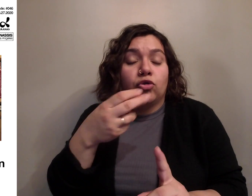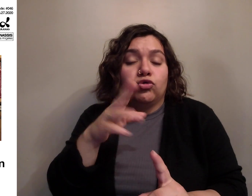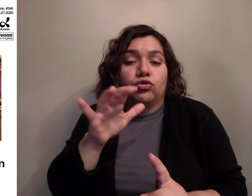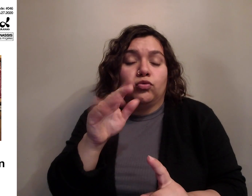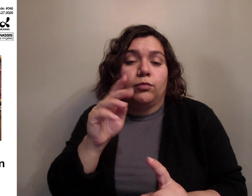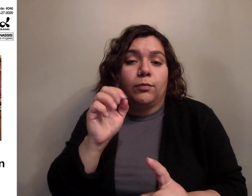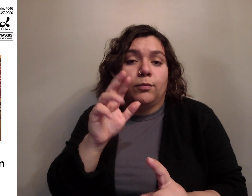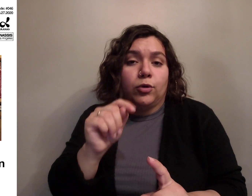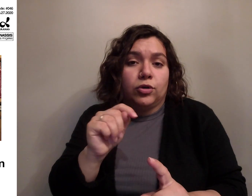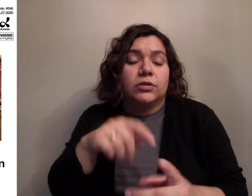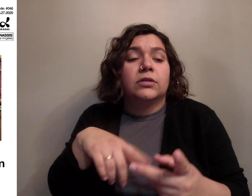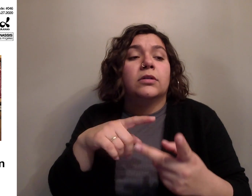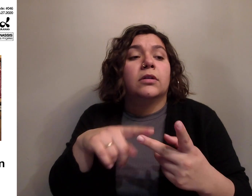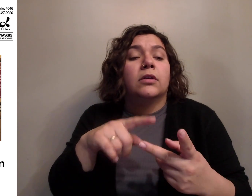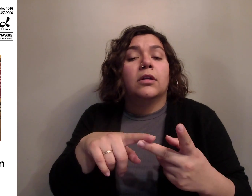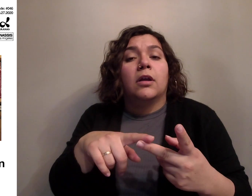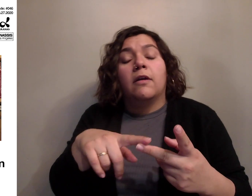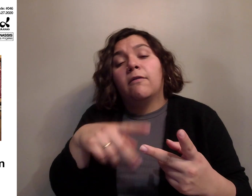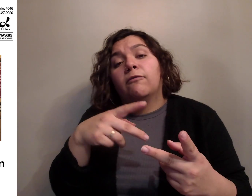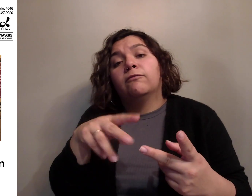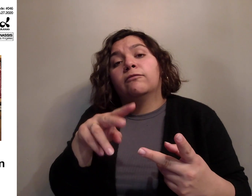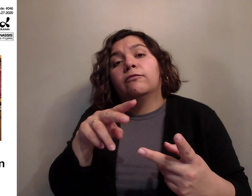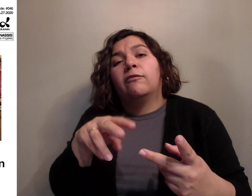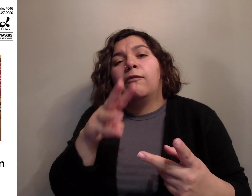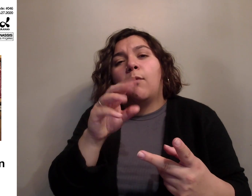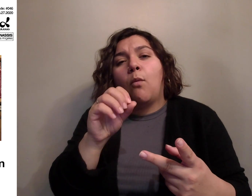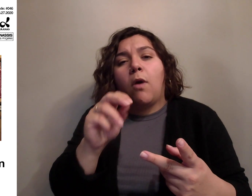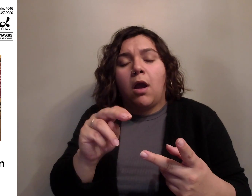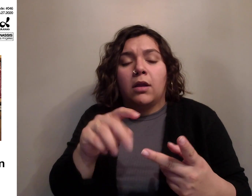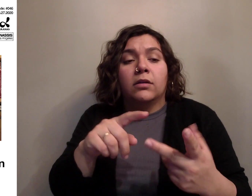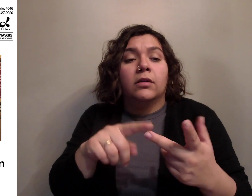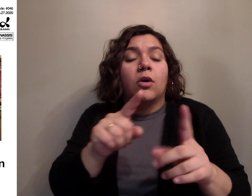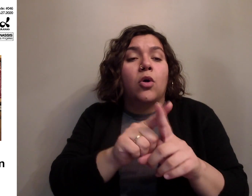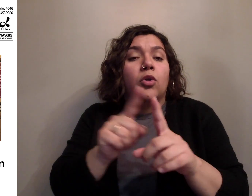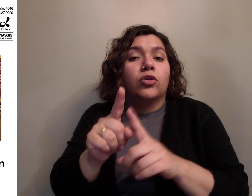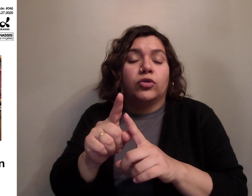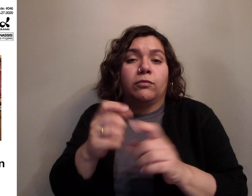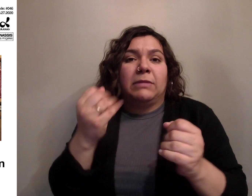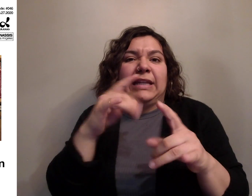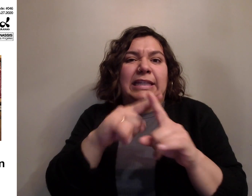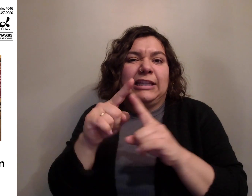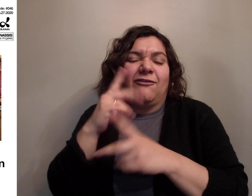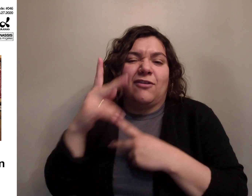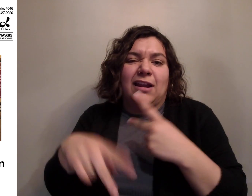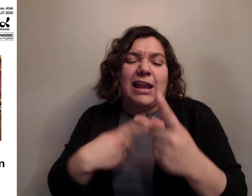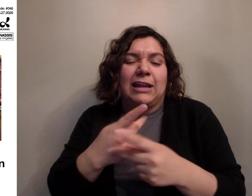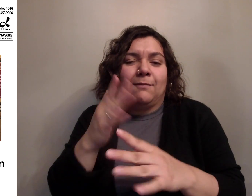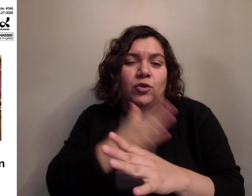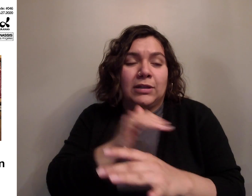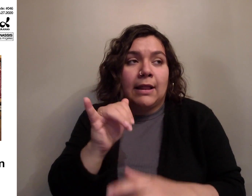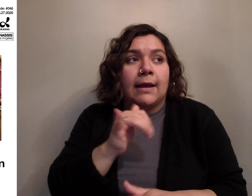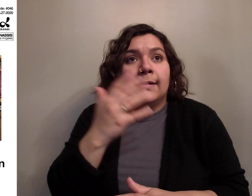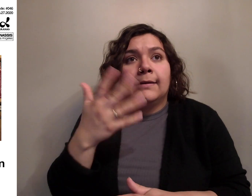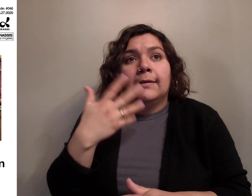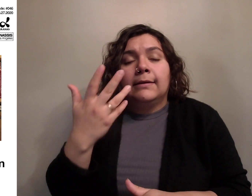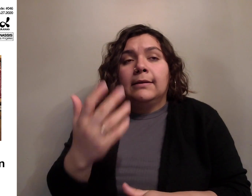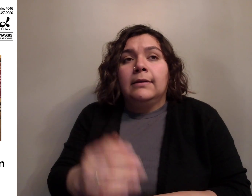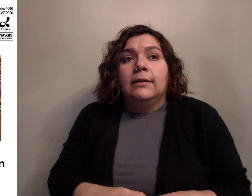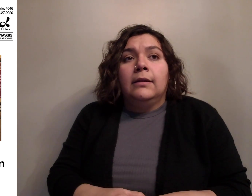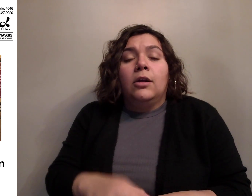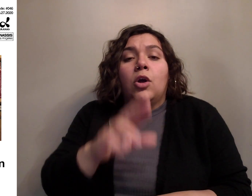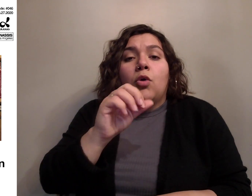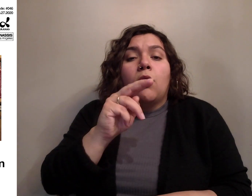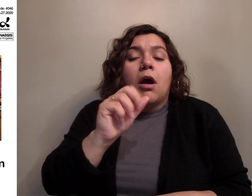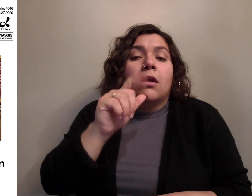by Beethoven, Schubert, Liszt, and so on, to obscure, arcane, magnificent